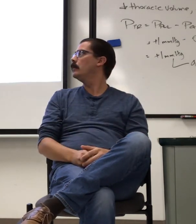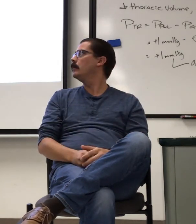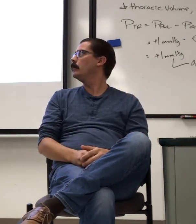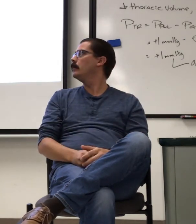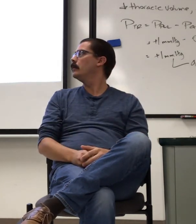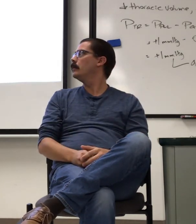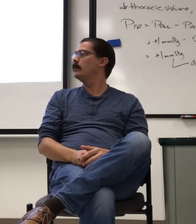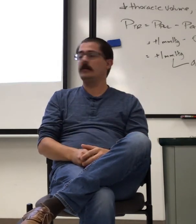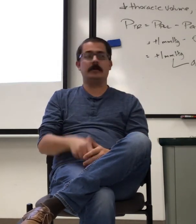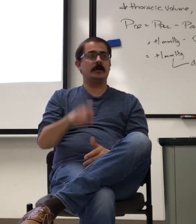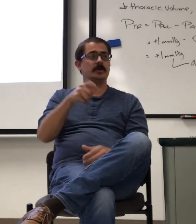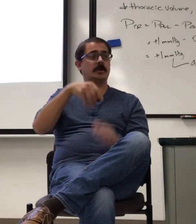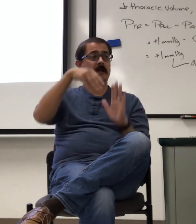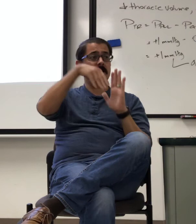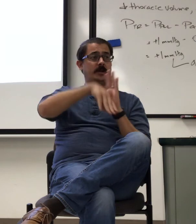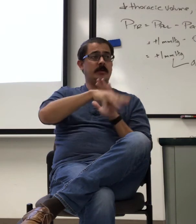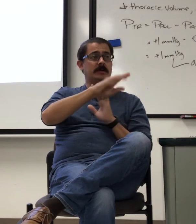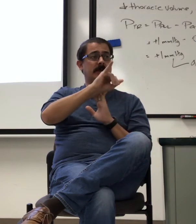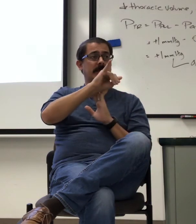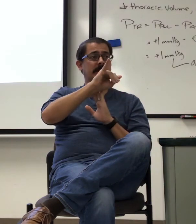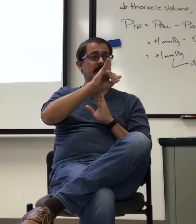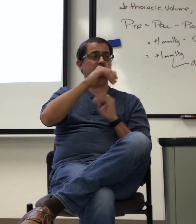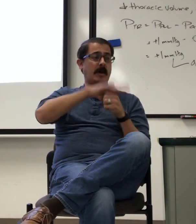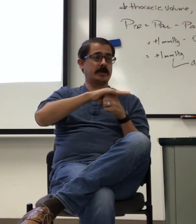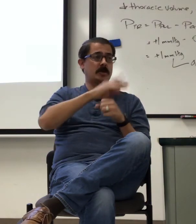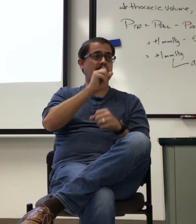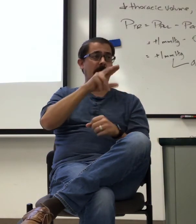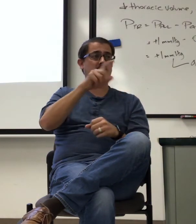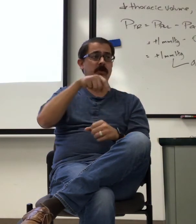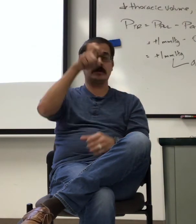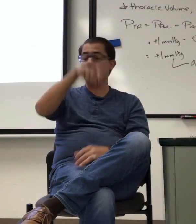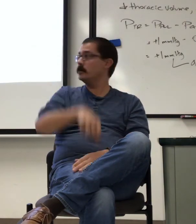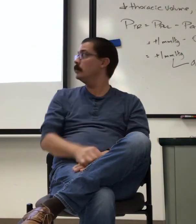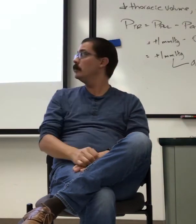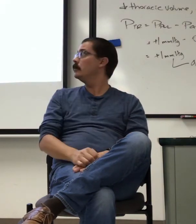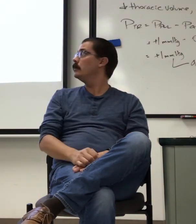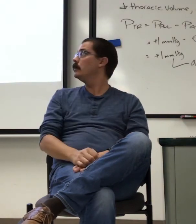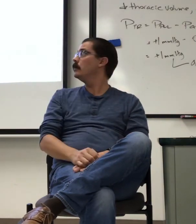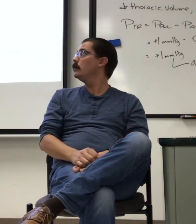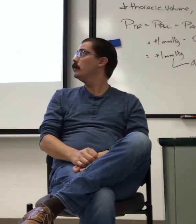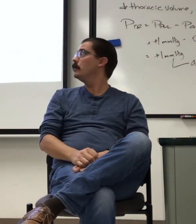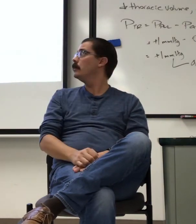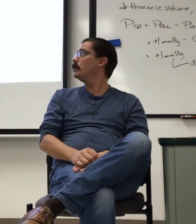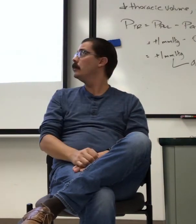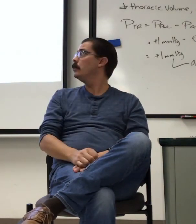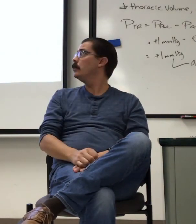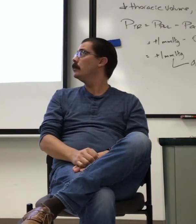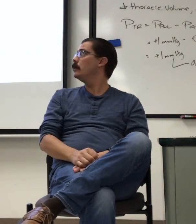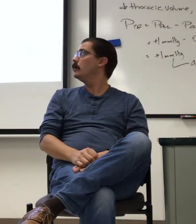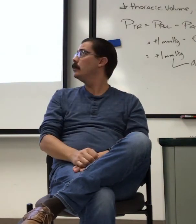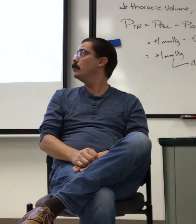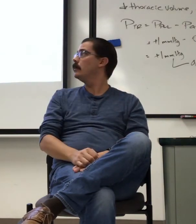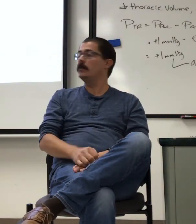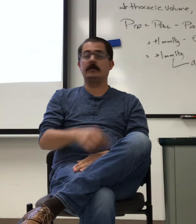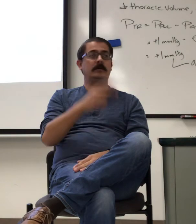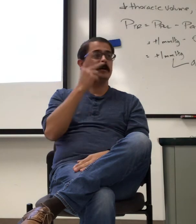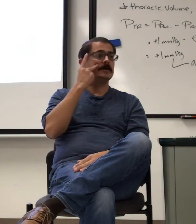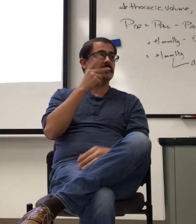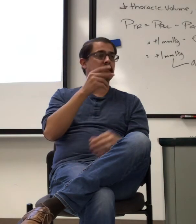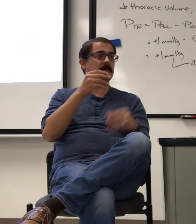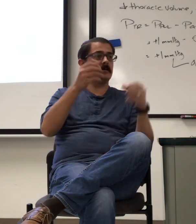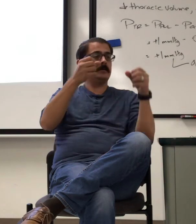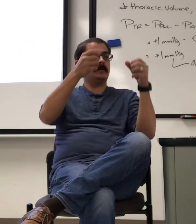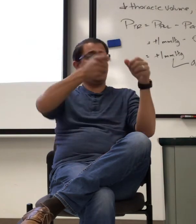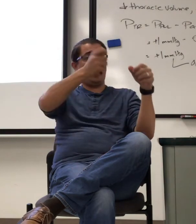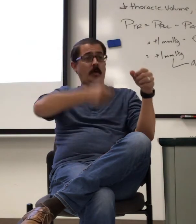You should decrease the intrapulmonary pressure, air should flow in. So I'm going to kind of pull down, see how that, let me do it again. Pull down, see how the balloon's